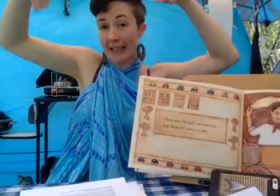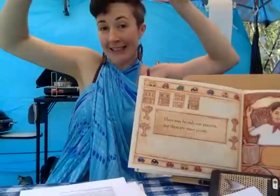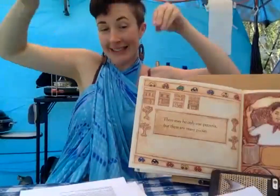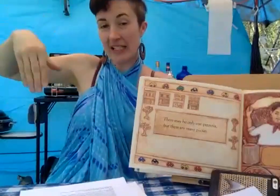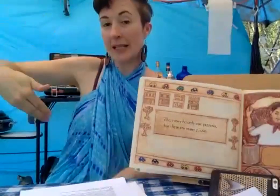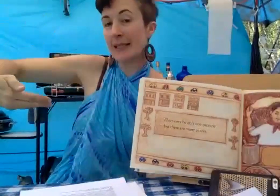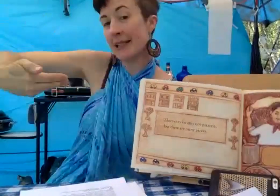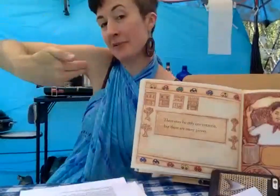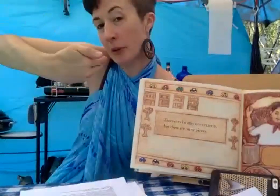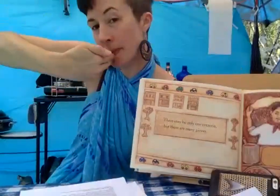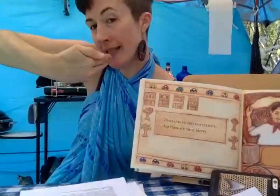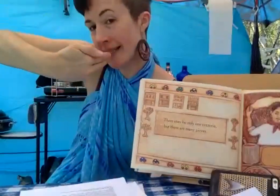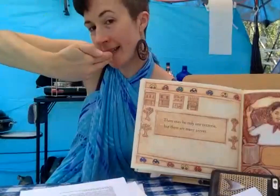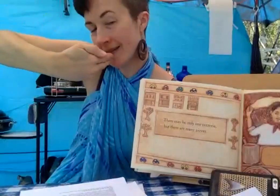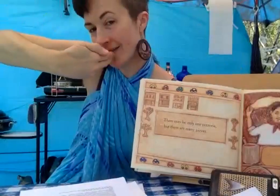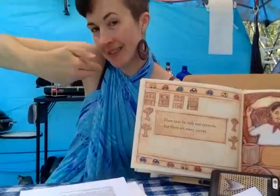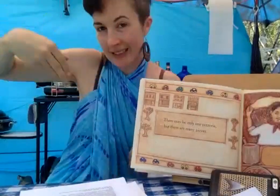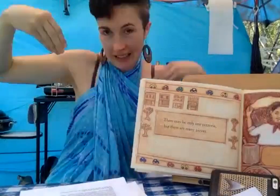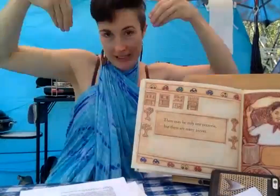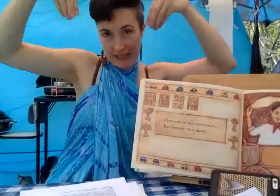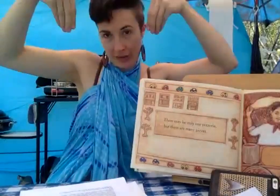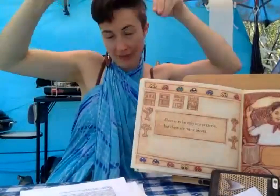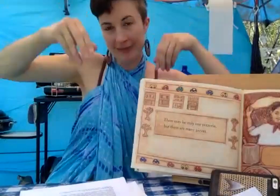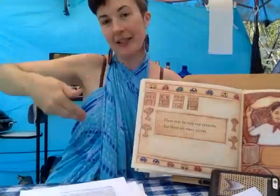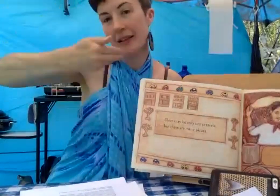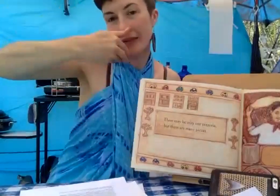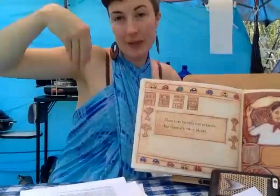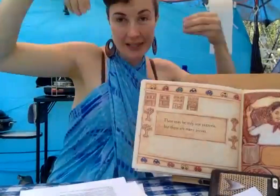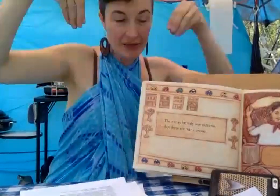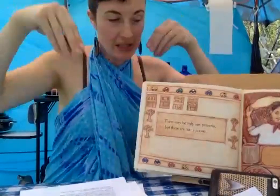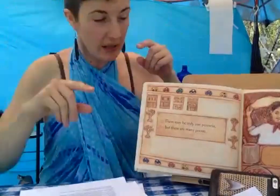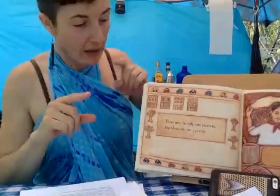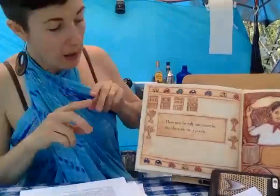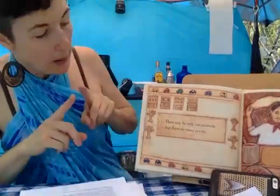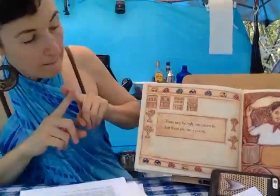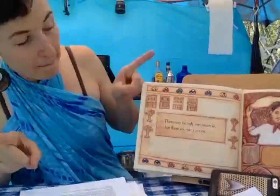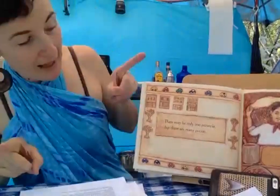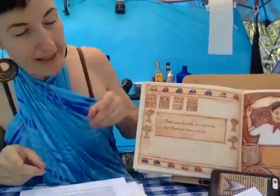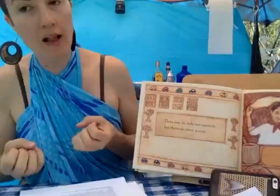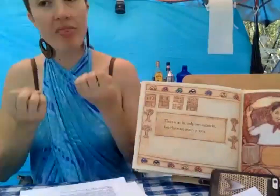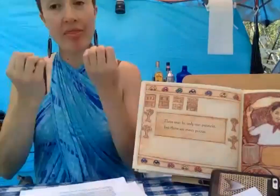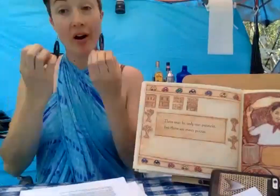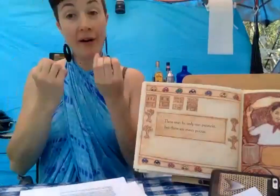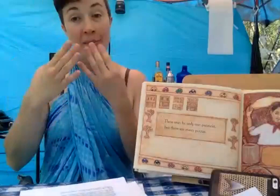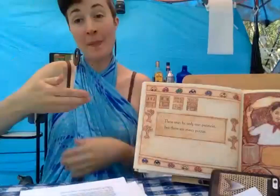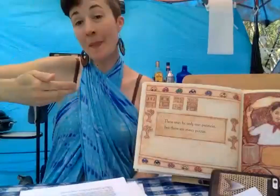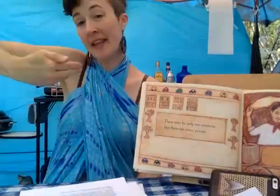pizzeria, so that's the sign for pizza and store, pizzeria, but there are